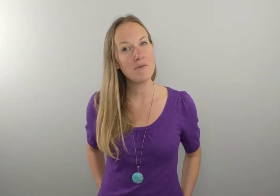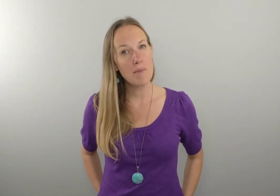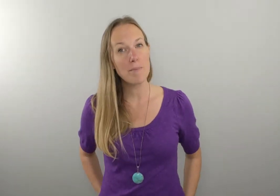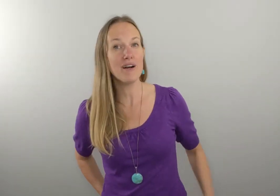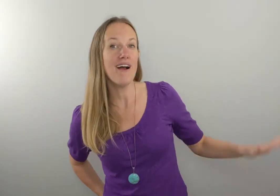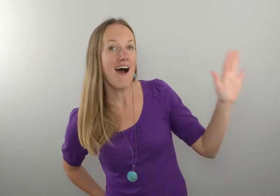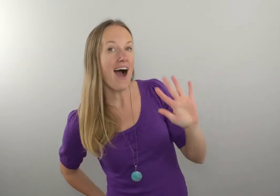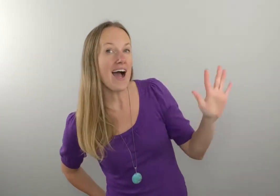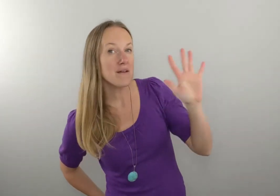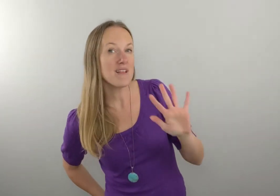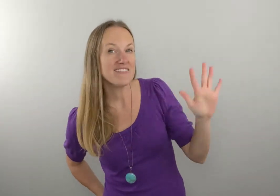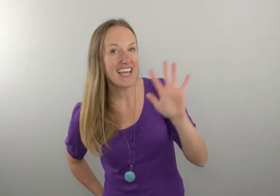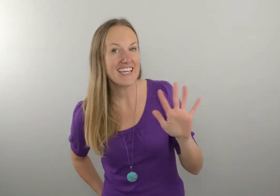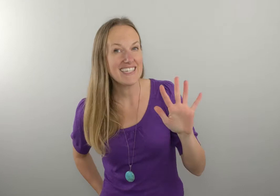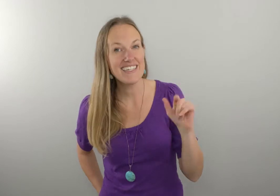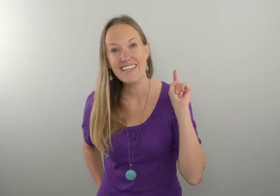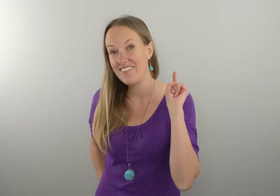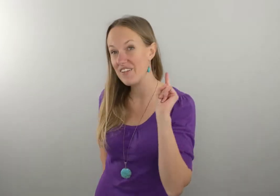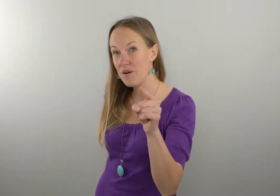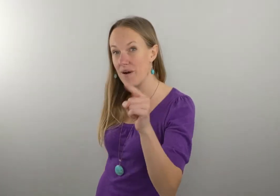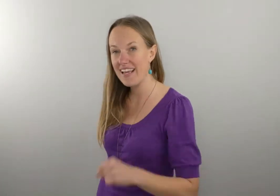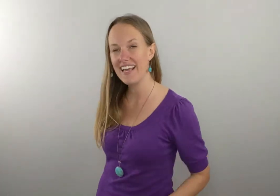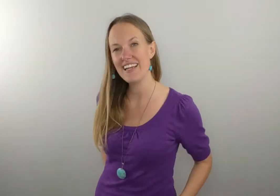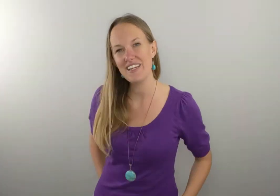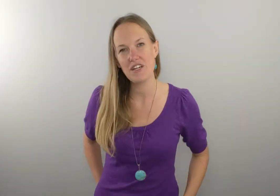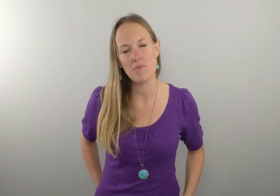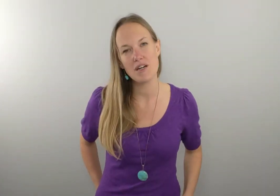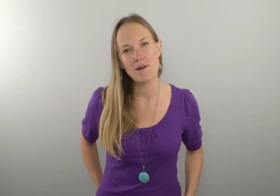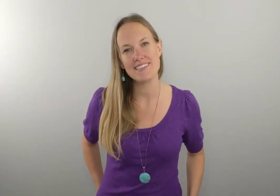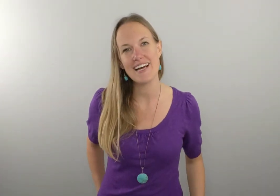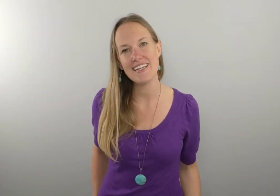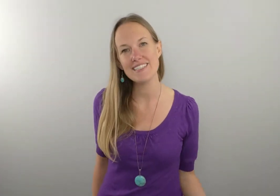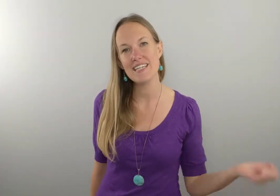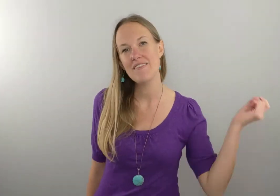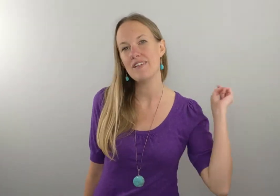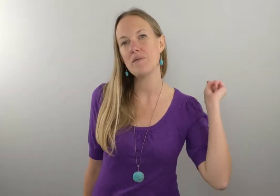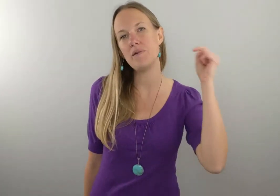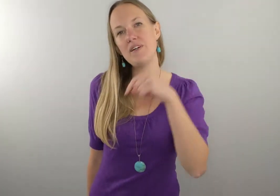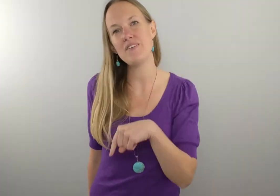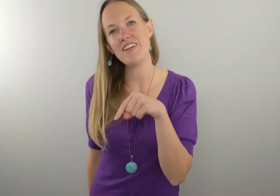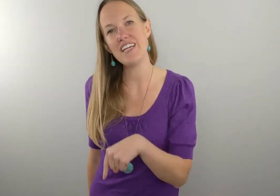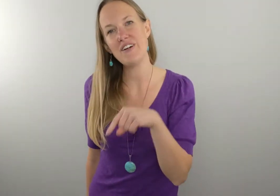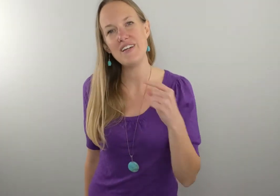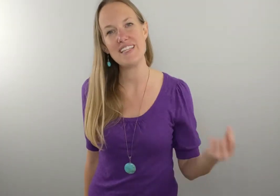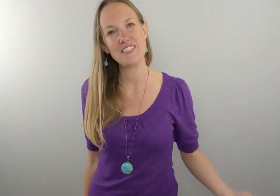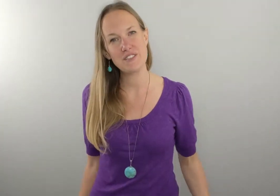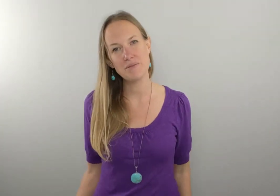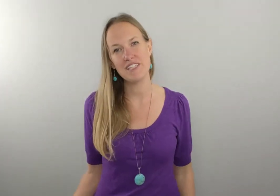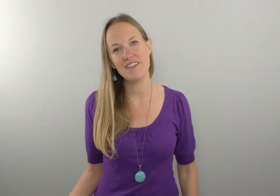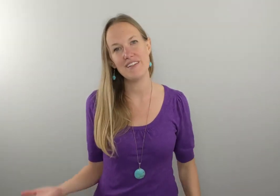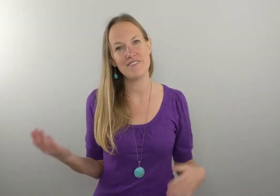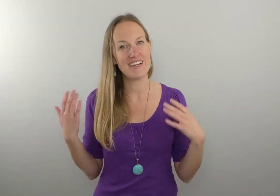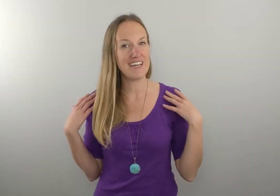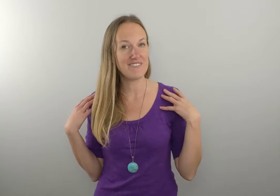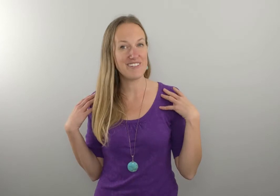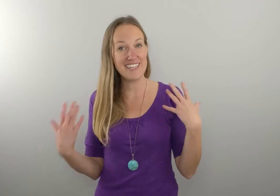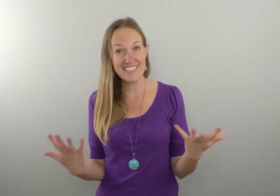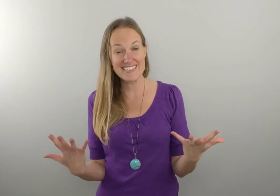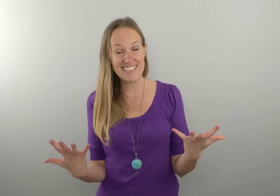remember, I am left-handed. If you are right-handed, you're going to mirror my signs. If you look below the video in the description, you'll find helpful links like